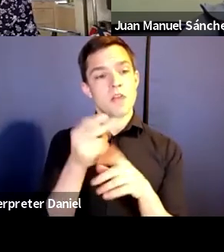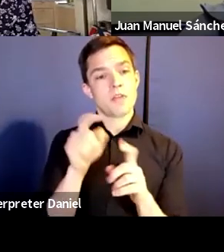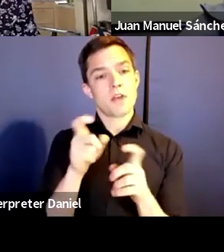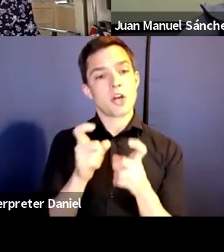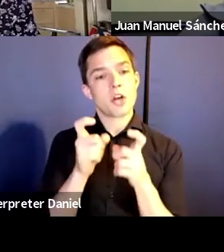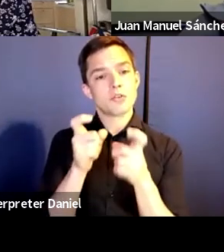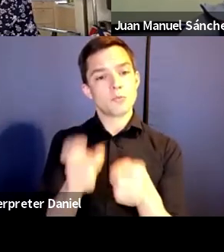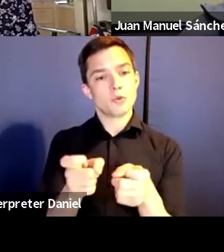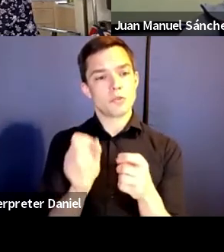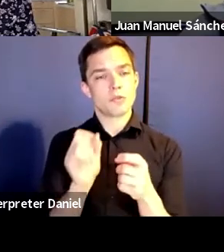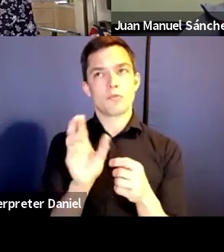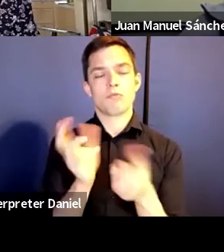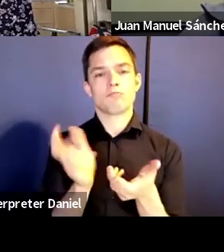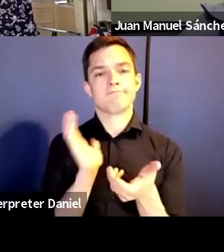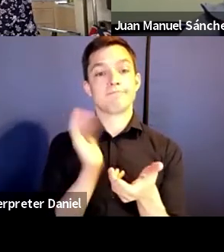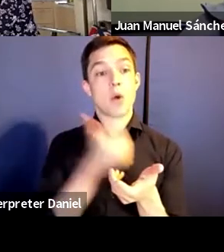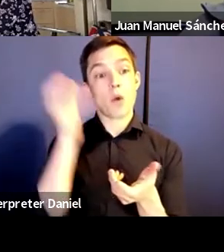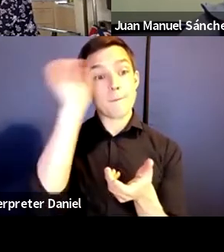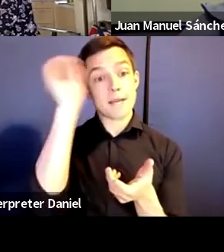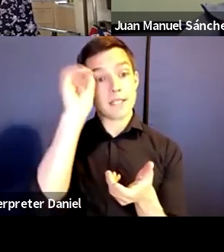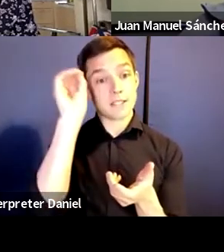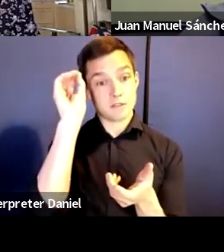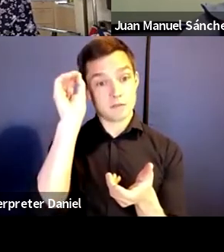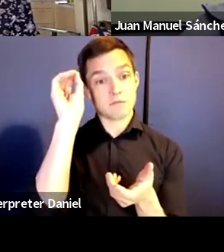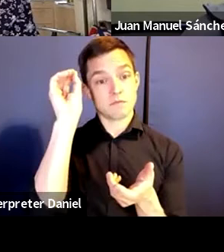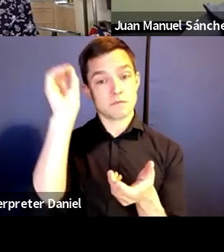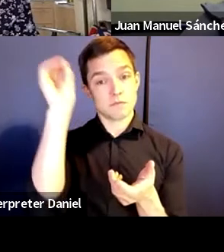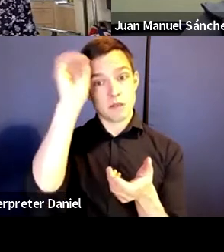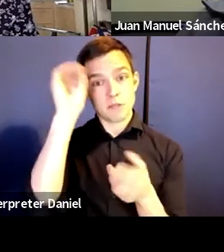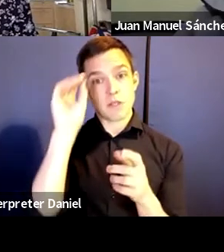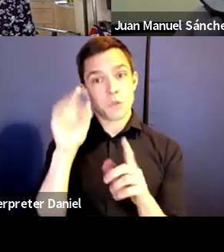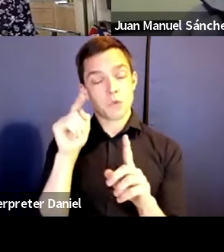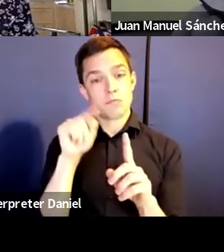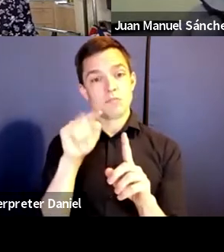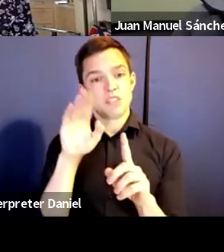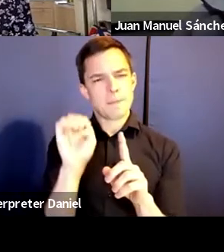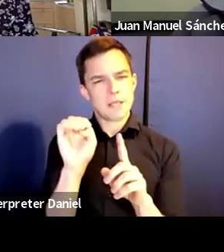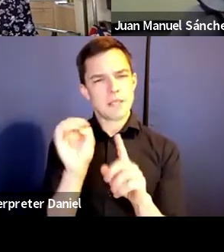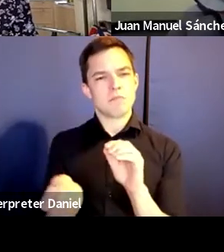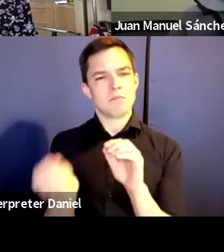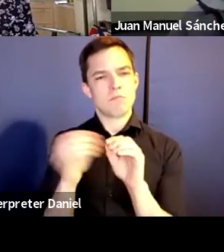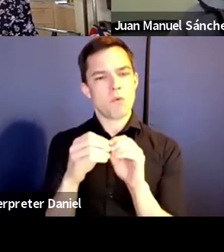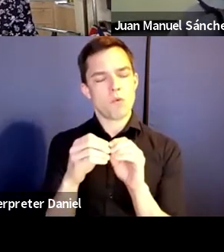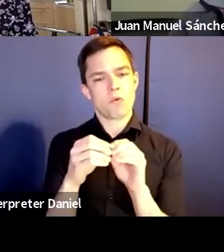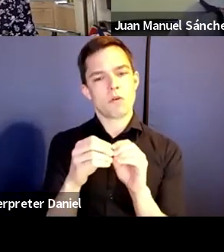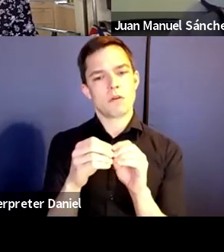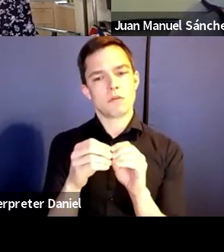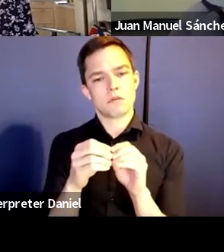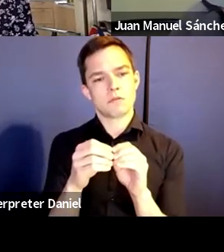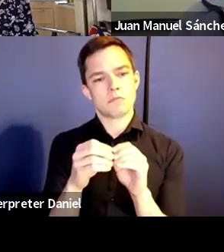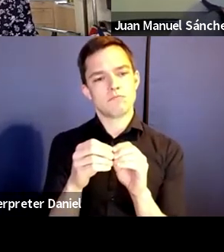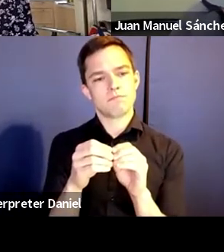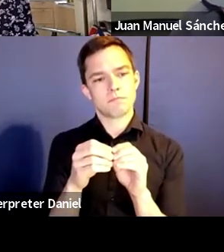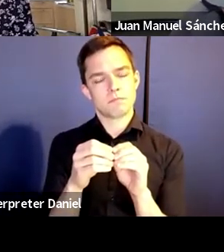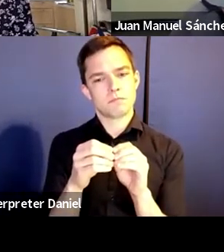is our opinion to be more, I mean, to